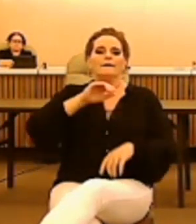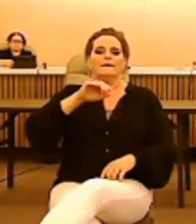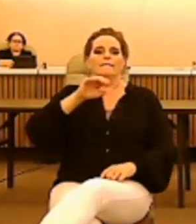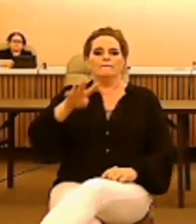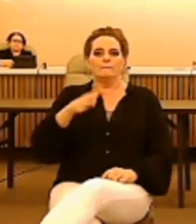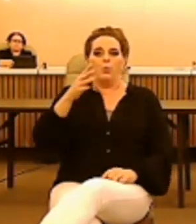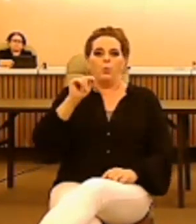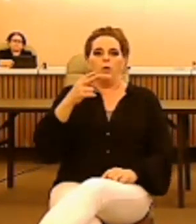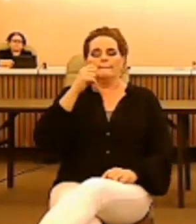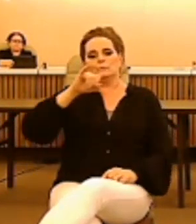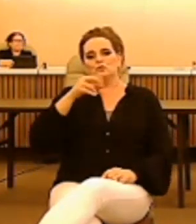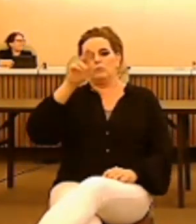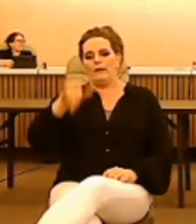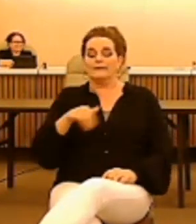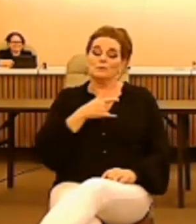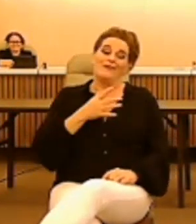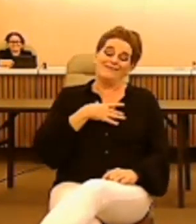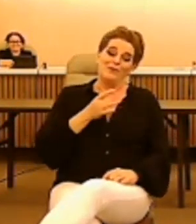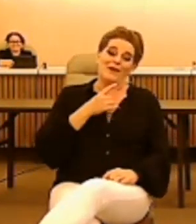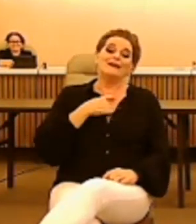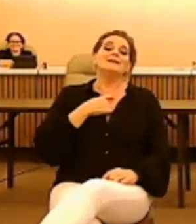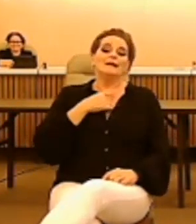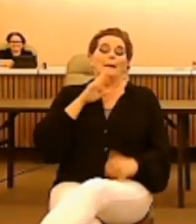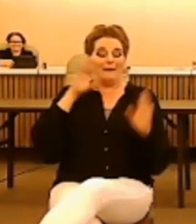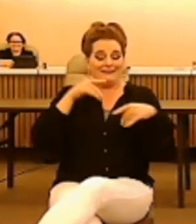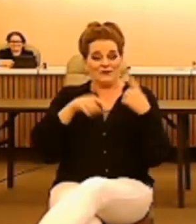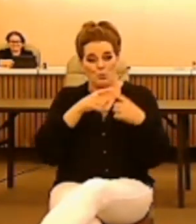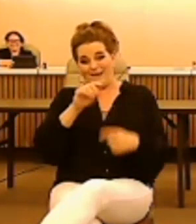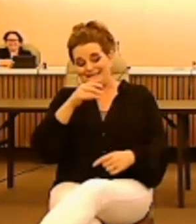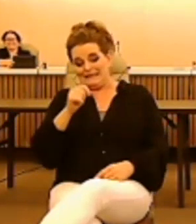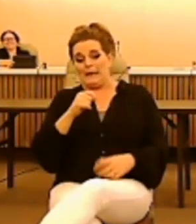like fireworks, pay attention to when Sam puts his house up for sale.